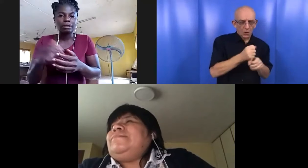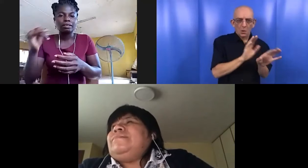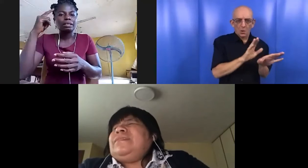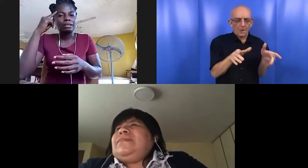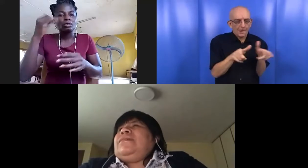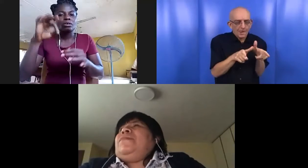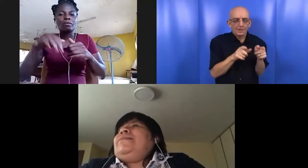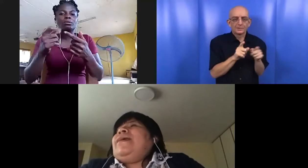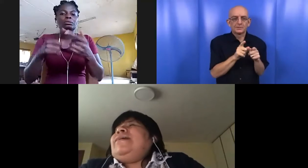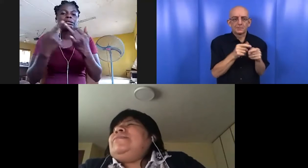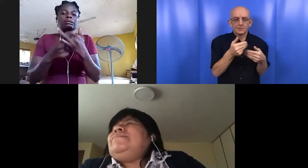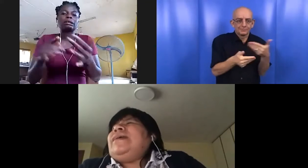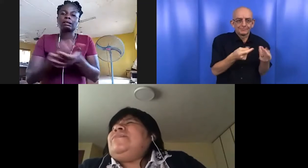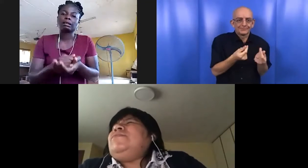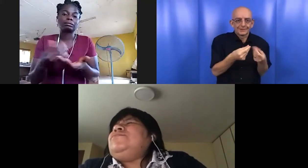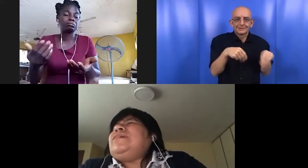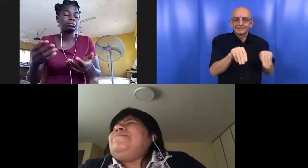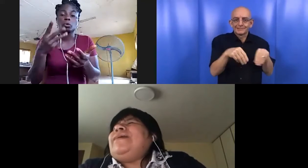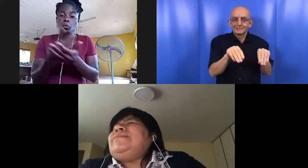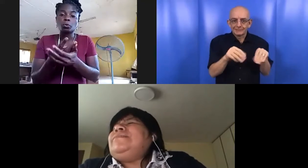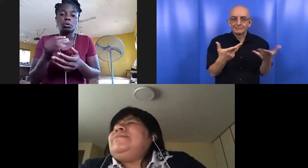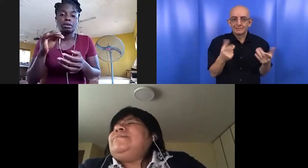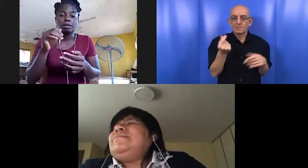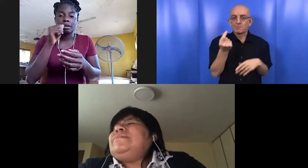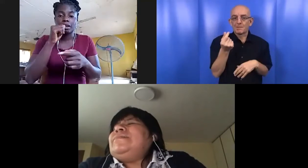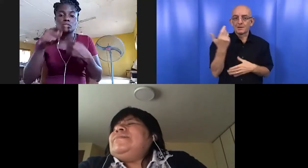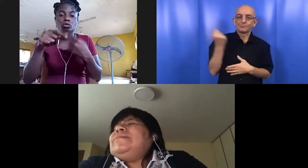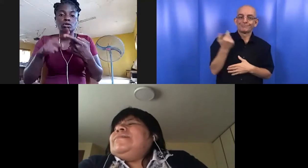again. Well, I'm going to invite